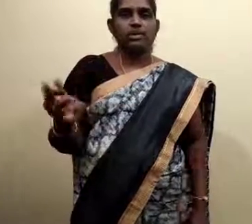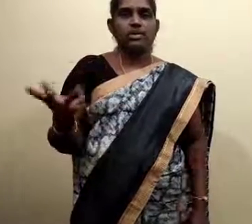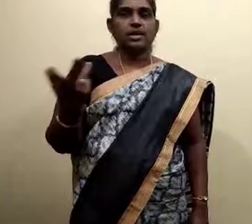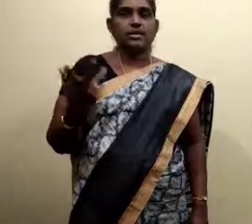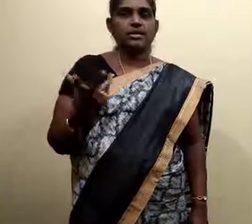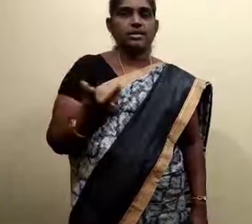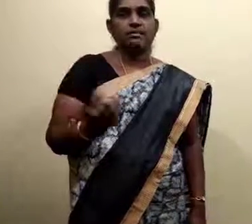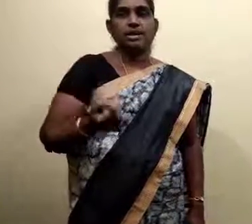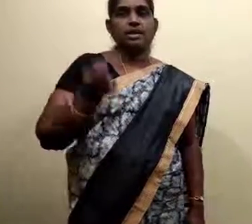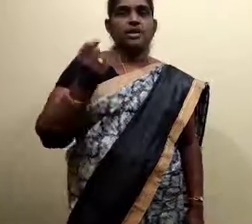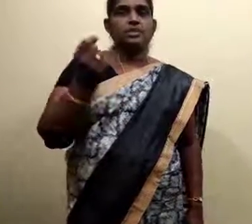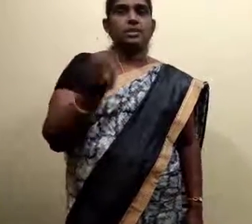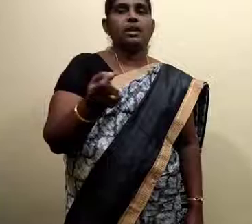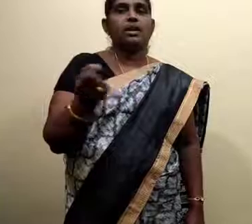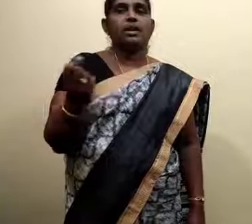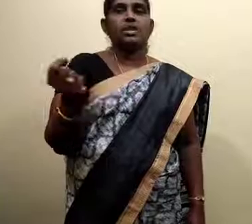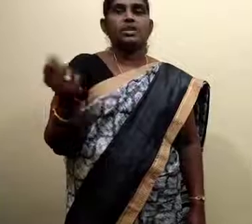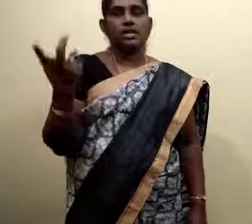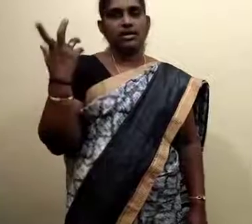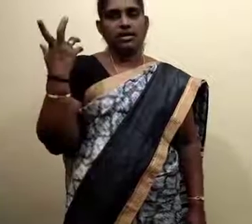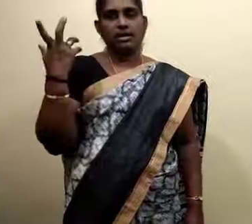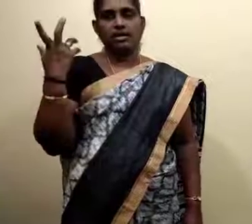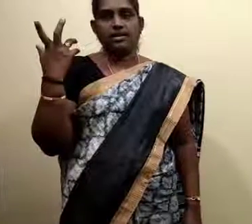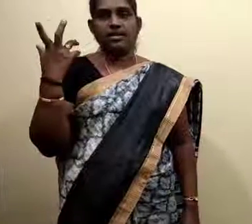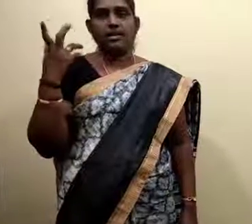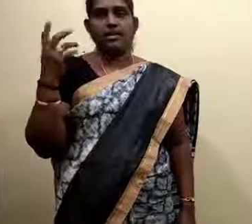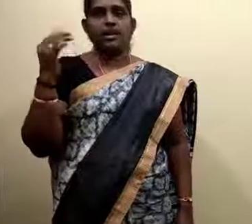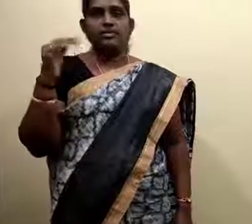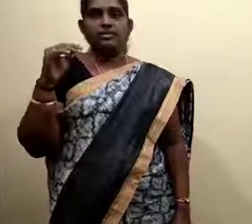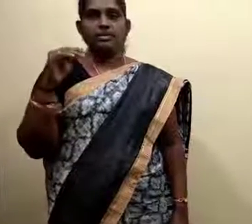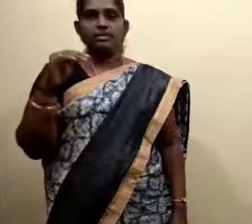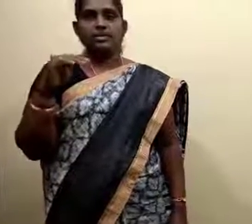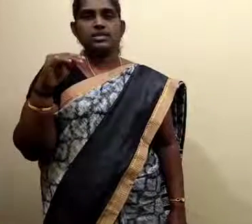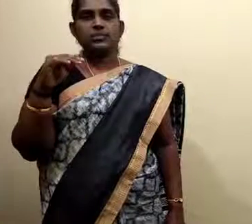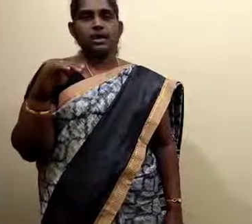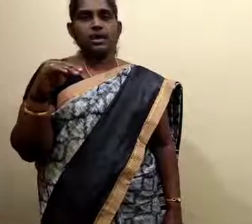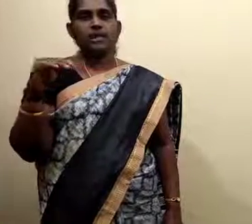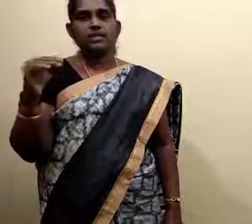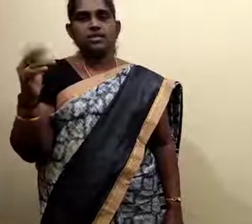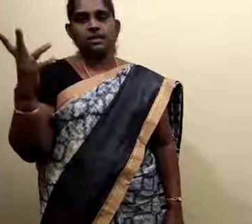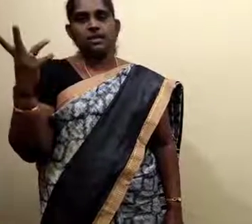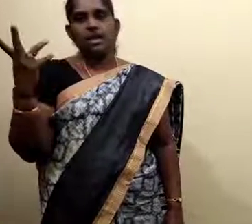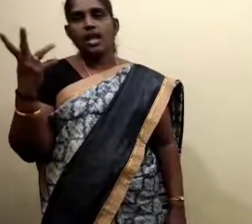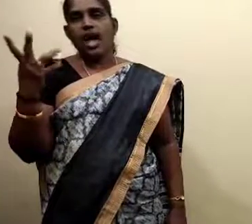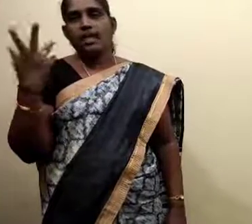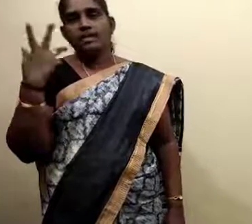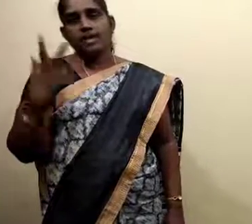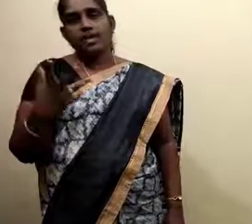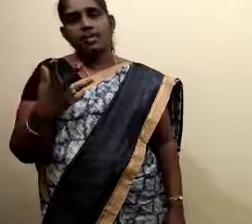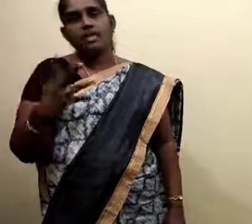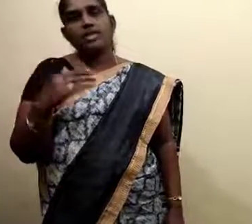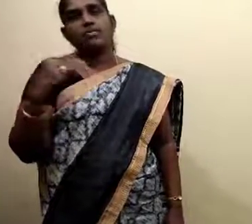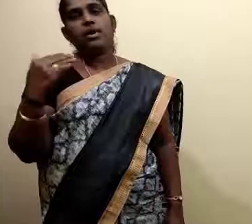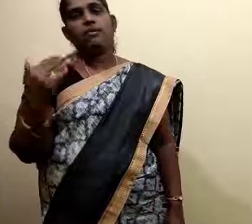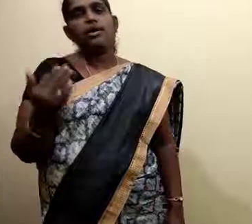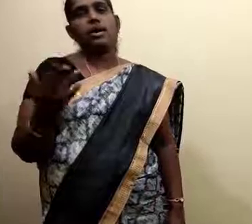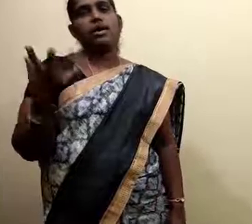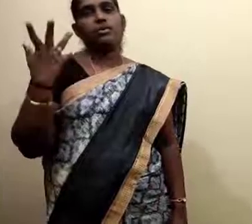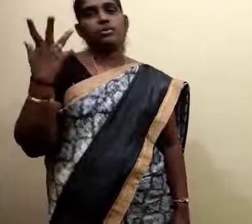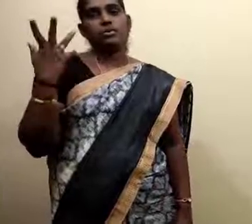machines. Example, spinning jenny. Understand? First one what is spinning jenny. And the second one is power law.